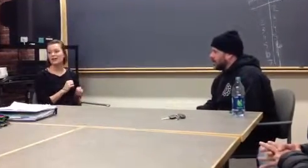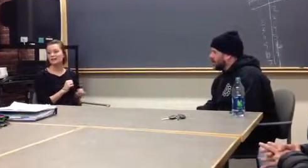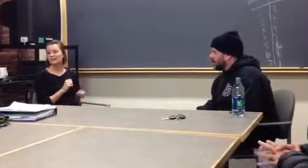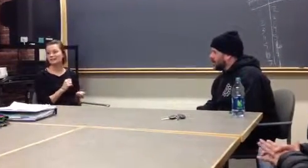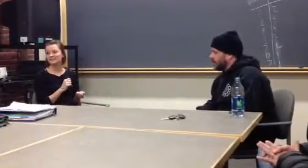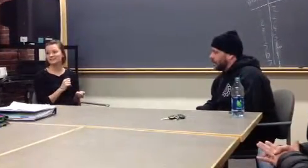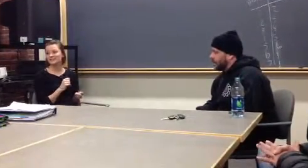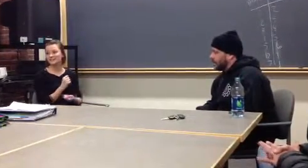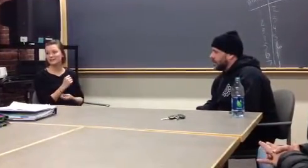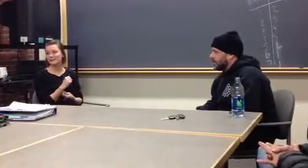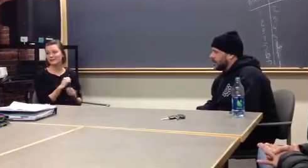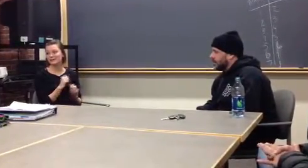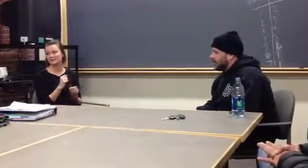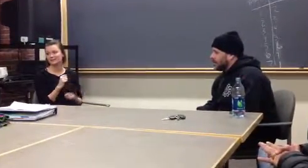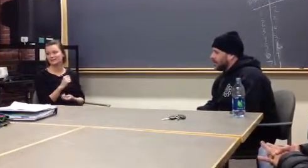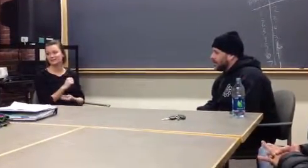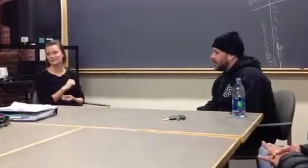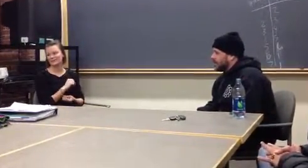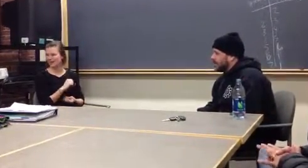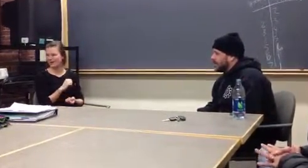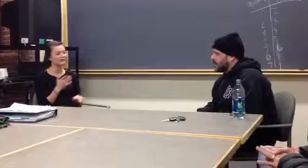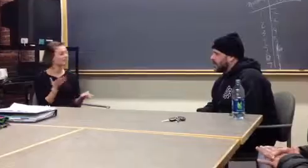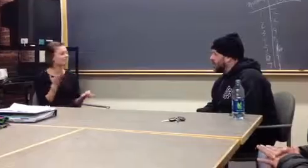I think the Patriots.